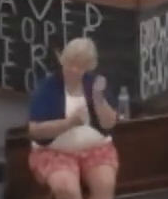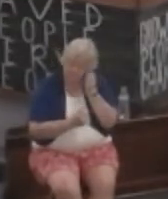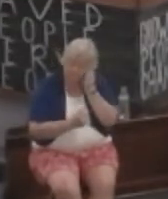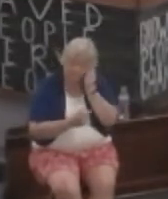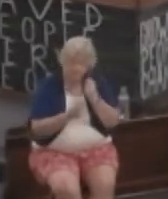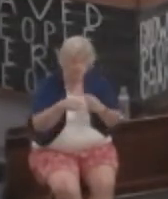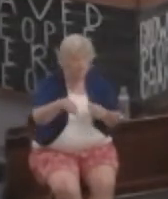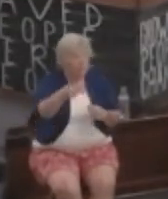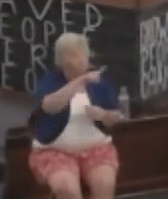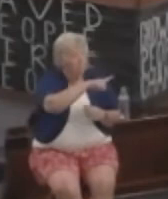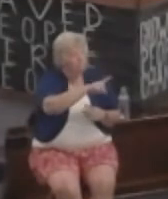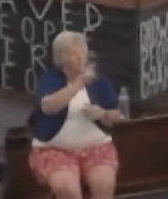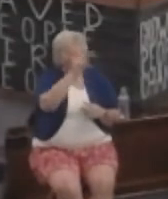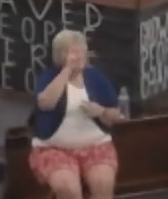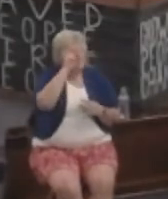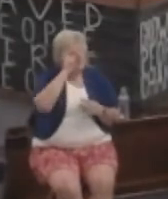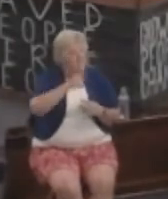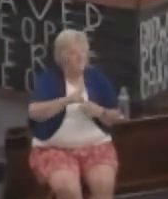You need to